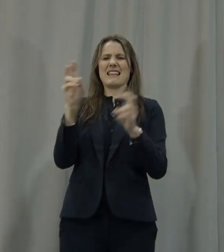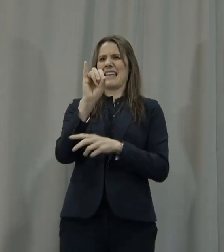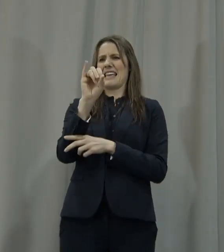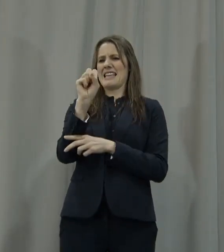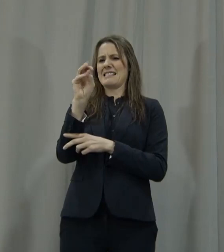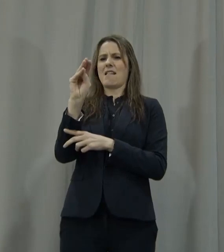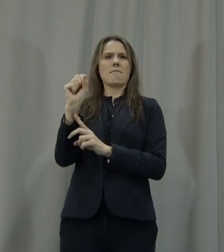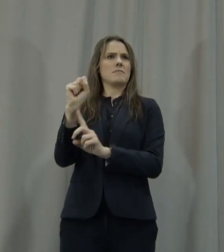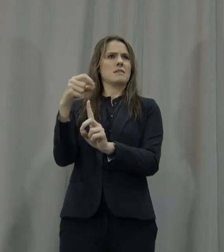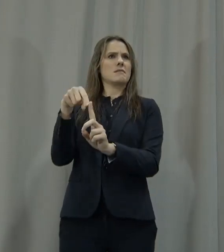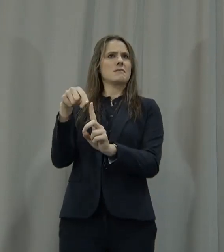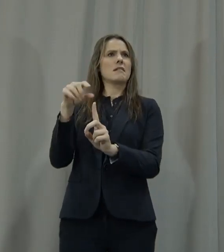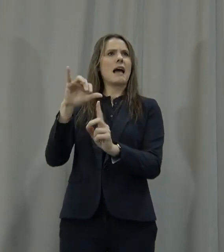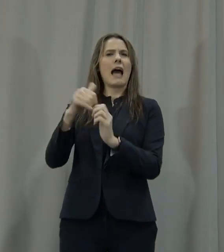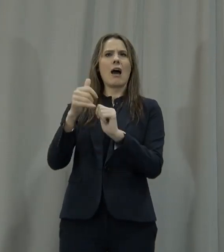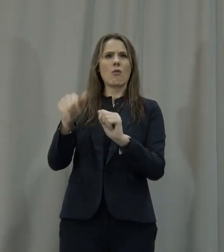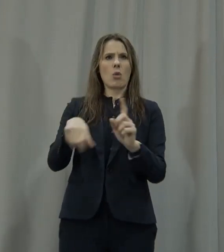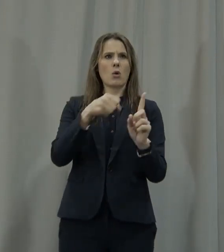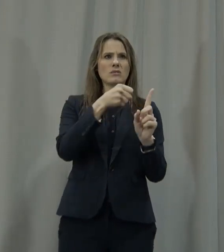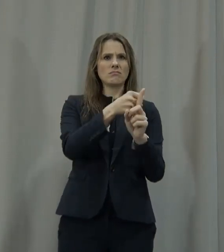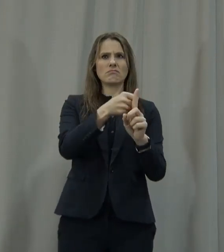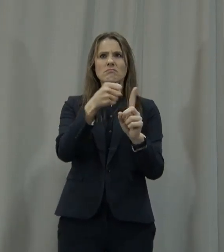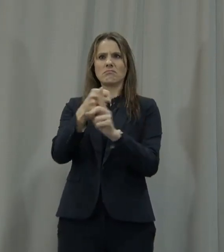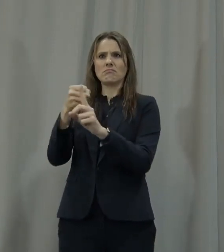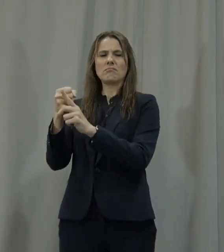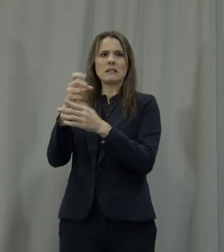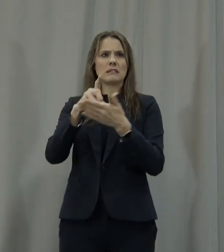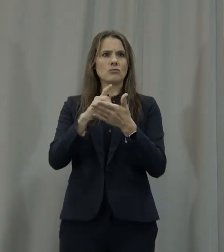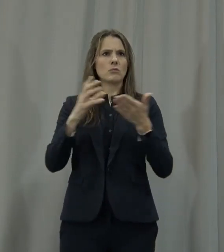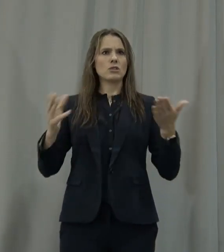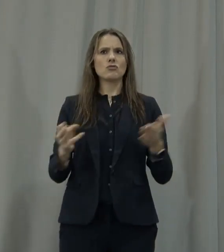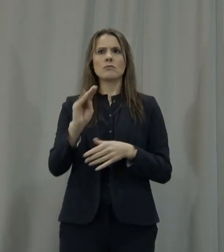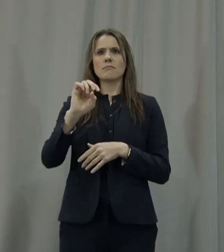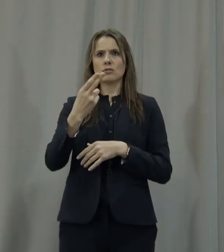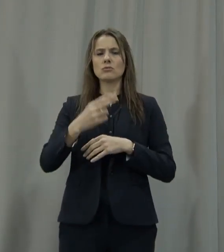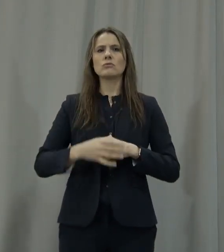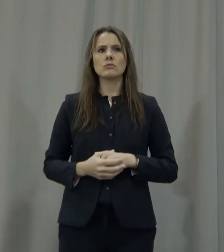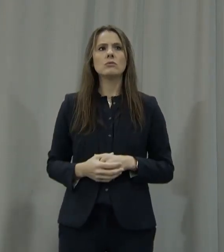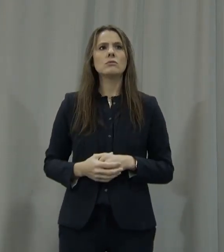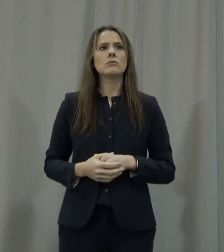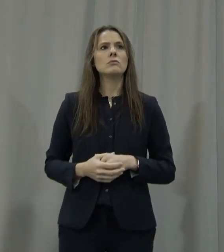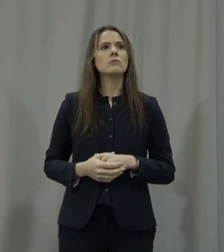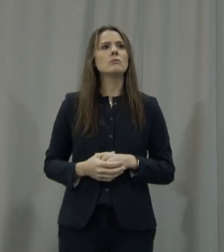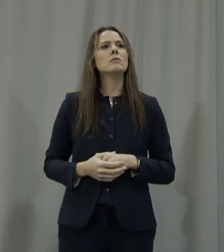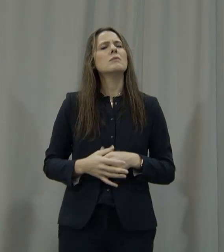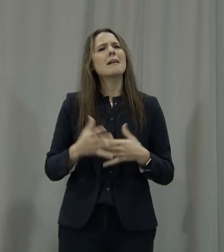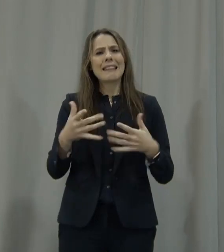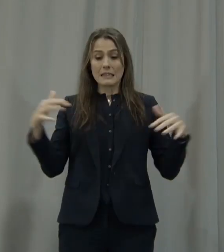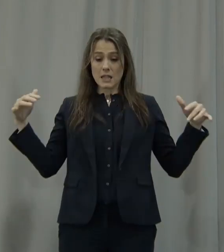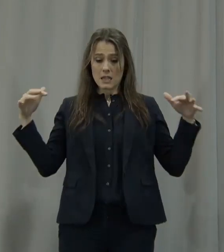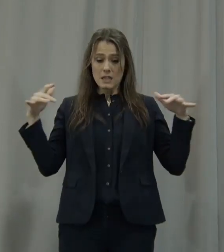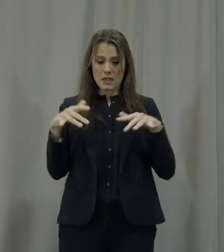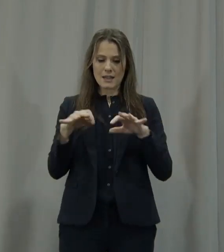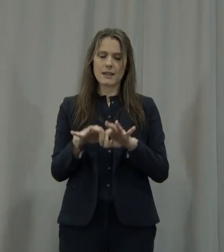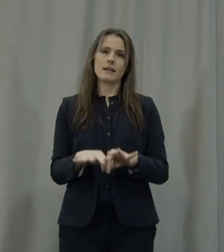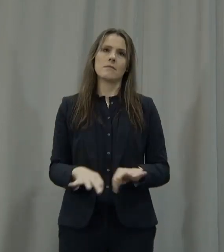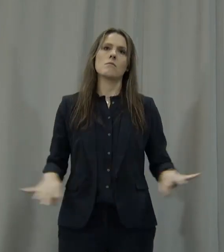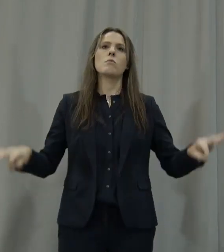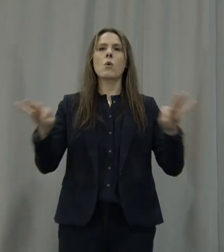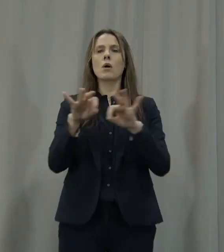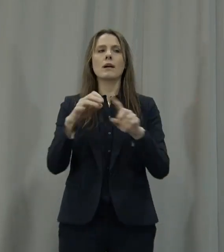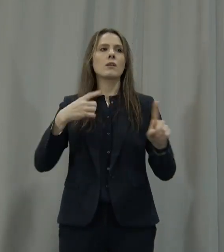they impact discrimination in the state of Michigan. It's important we come together as